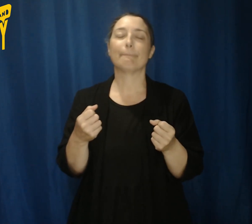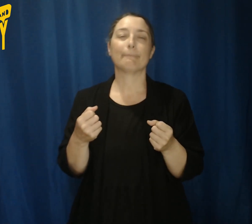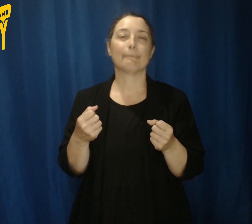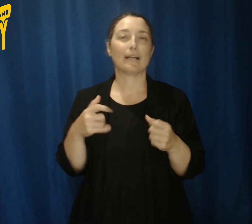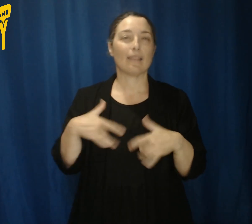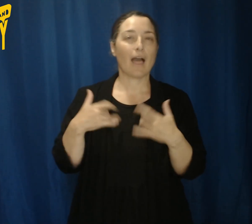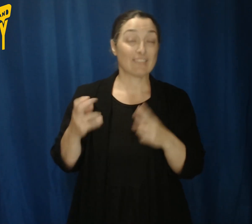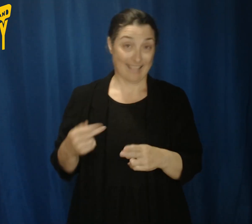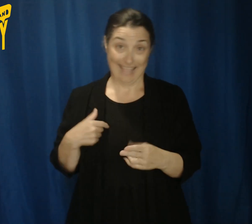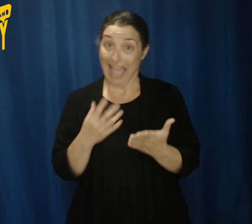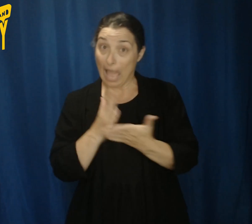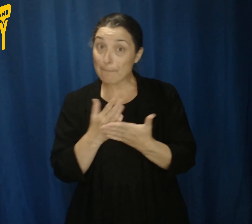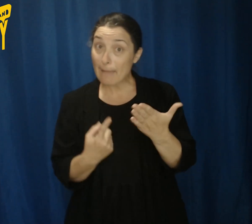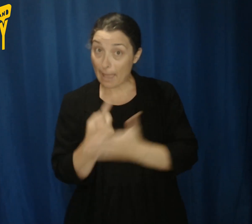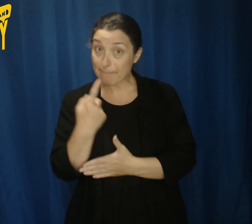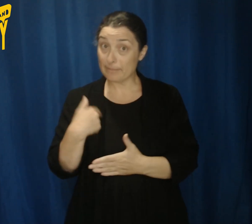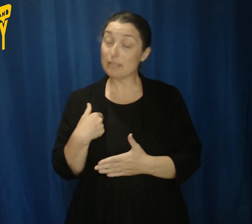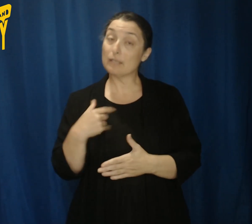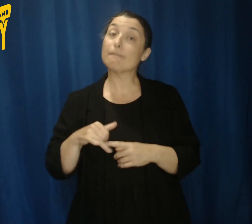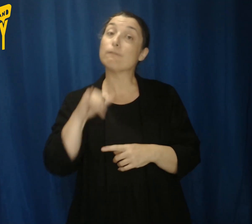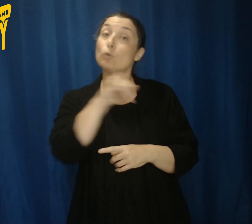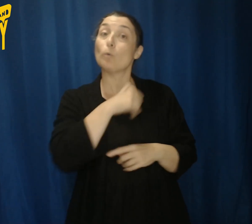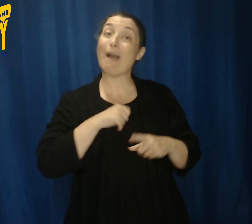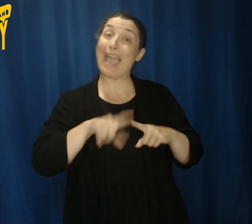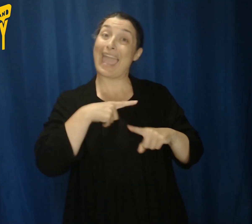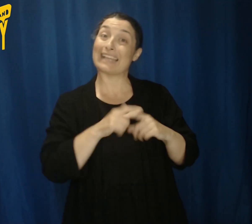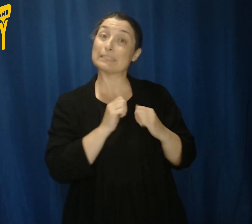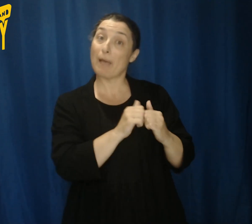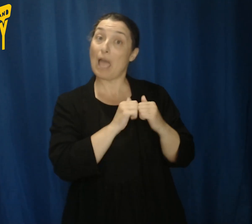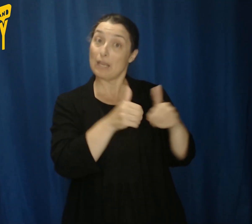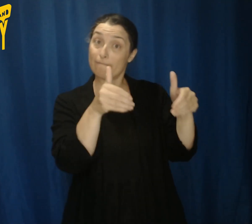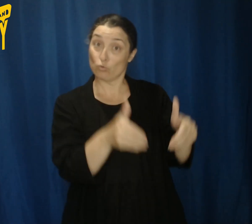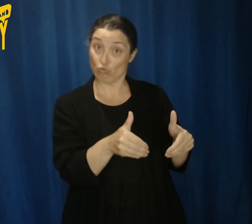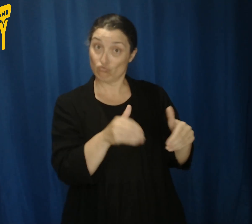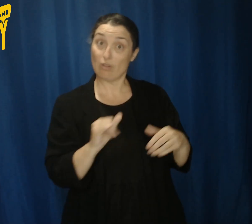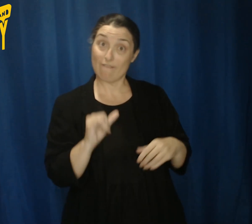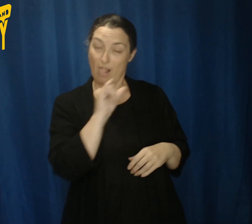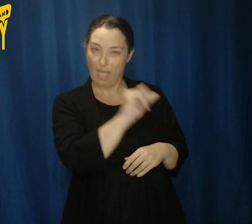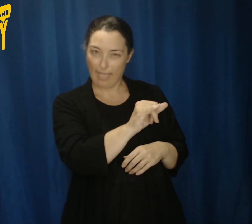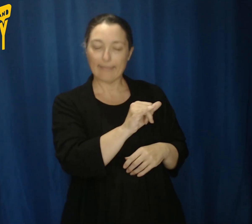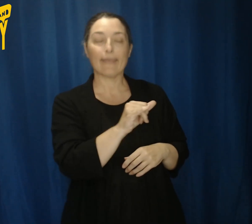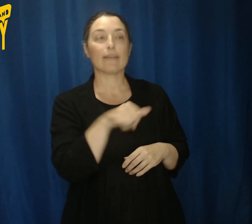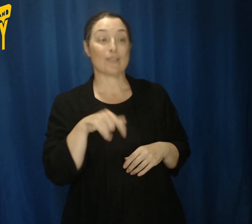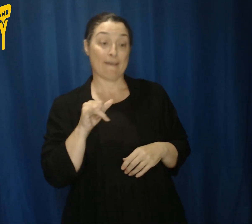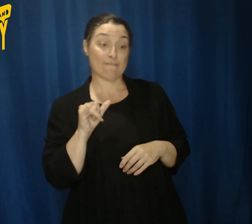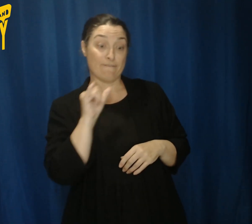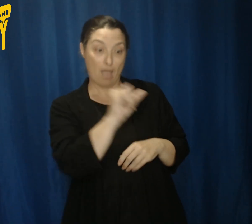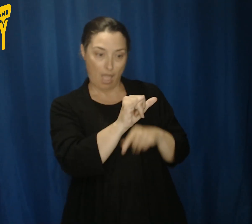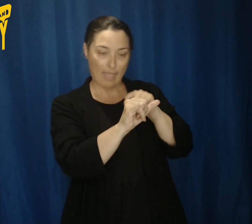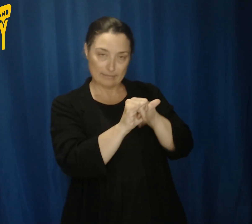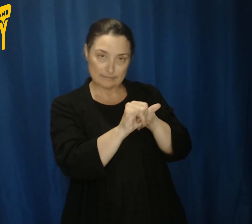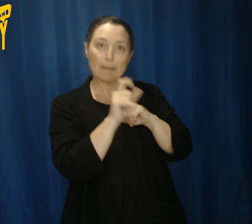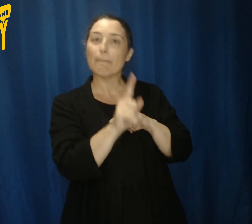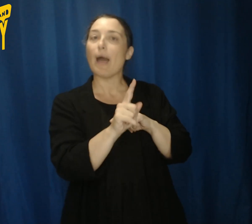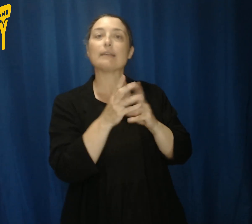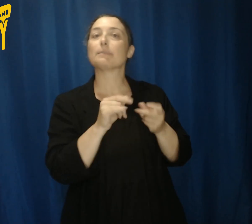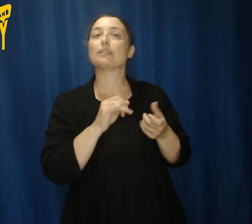fly to my ex-partner's funeral. And it was sort of about that flight, but the whole thing goes wrong. But there's ghosts on the plane